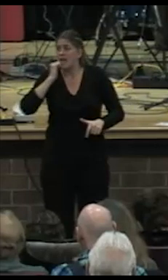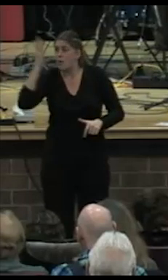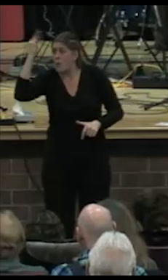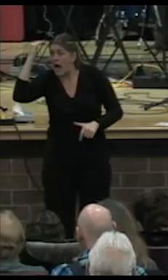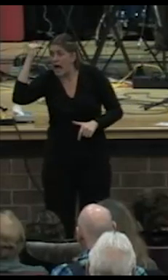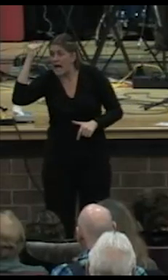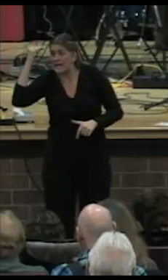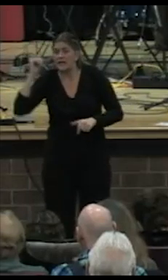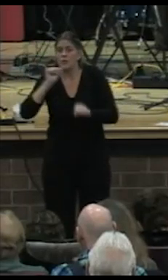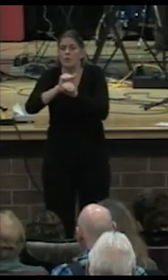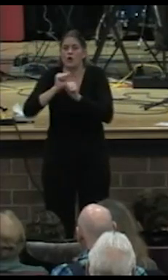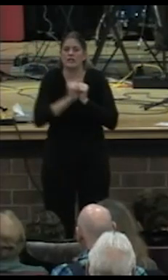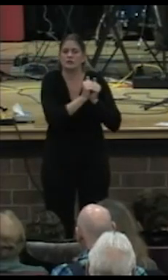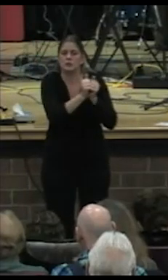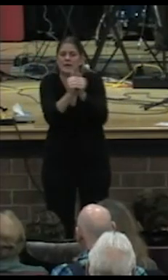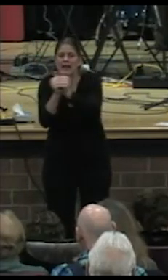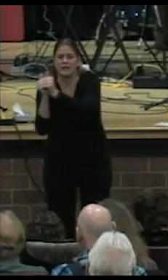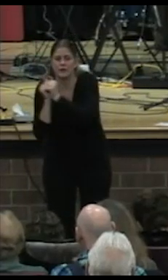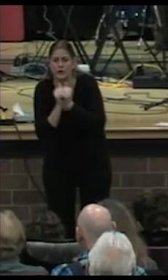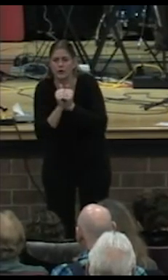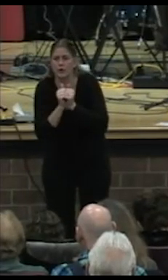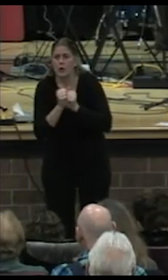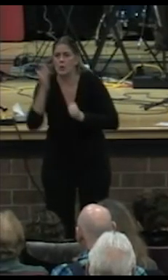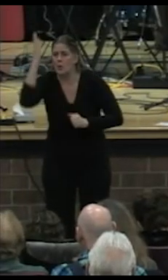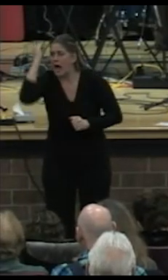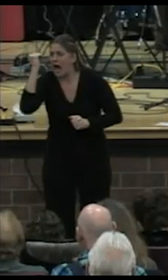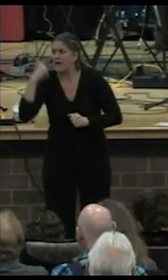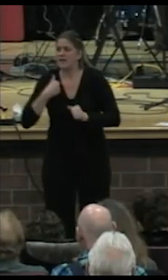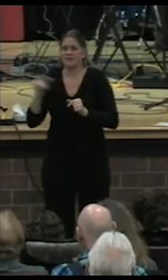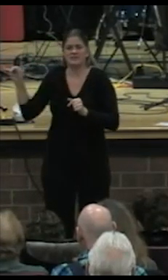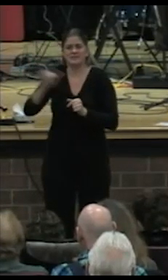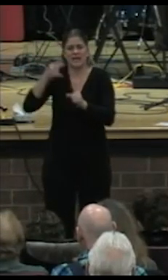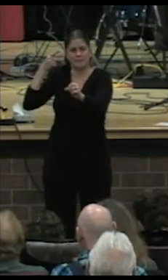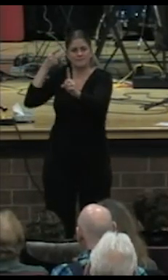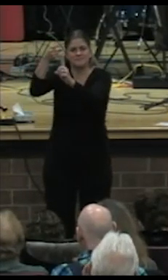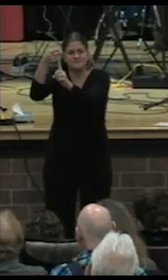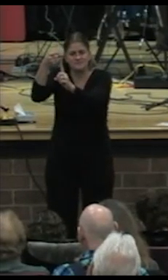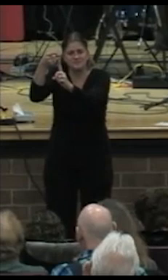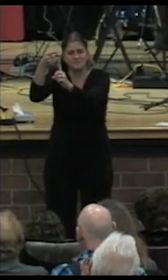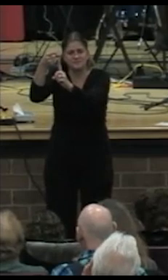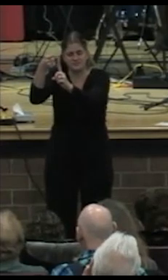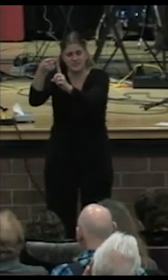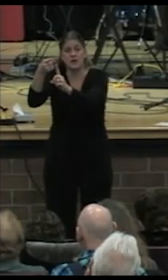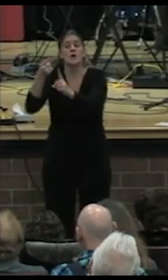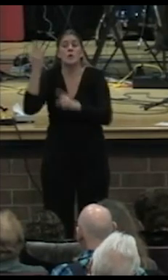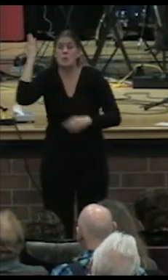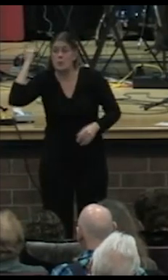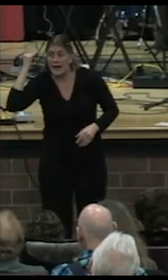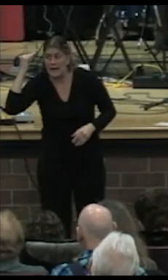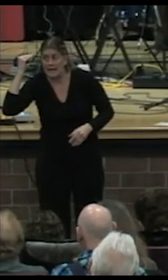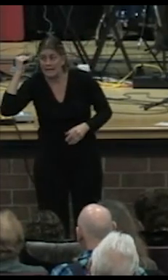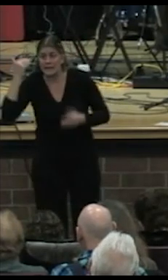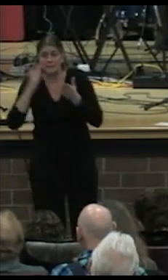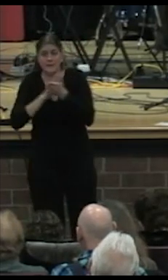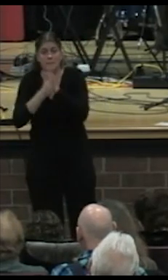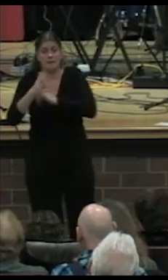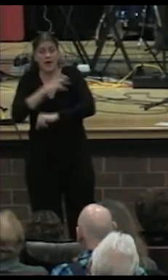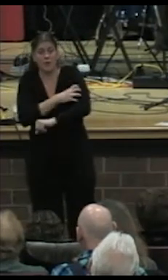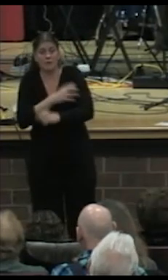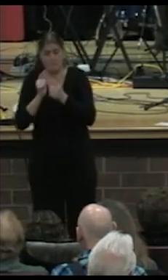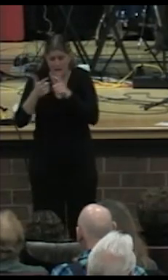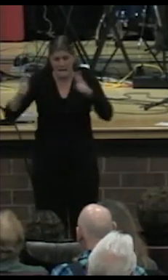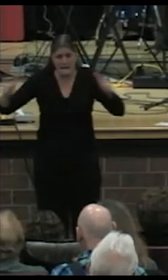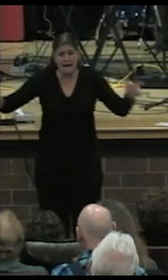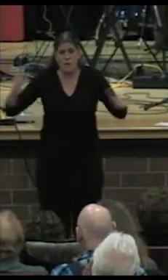unity. Why? Because they had the same core values to share the gospel. Why? Because all of